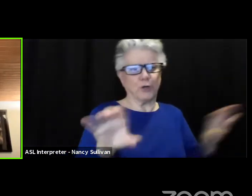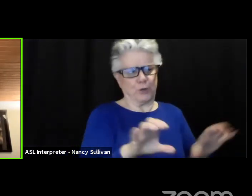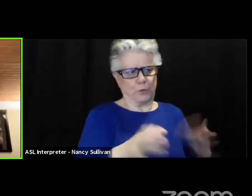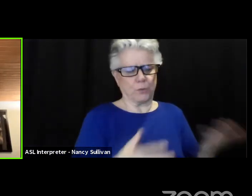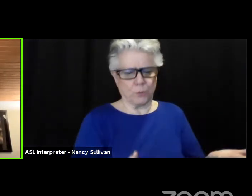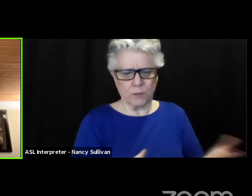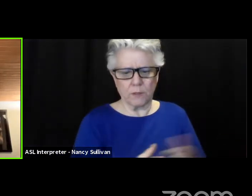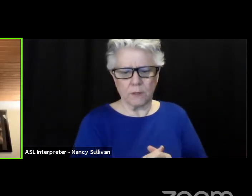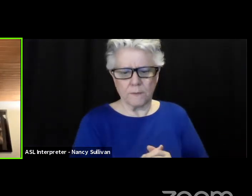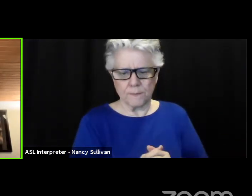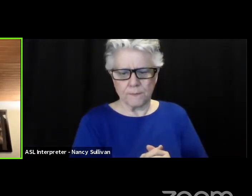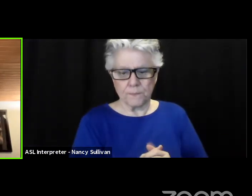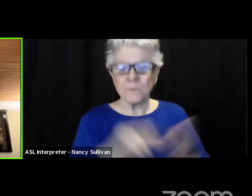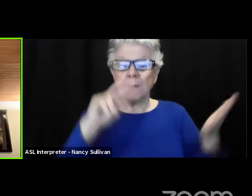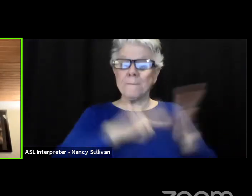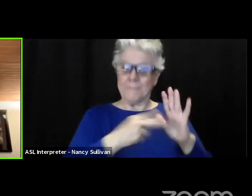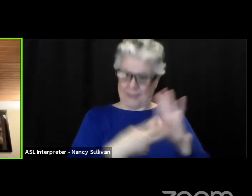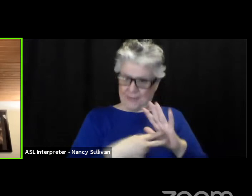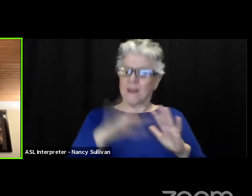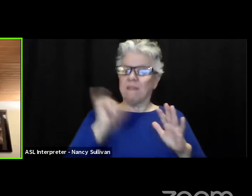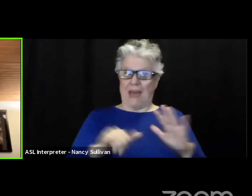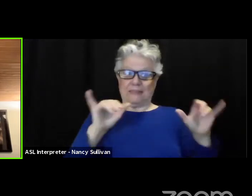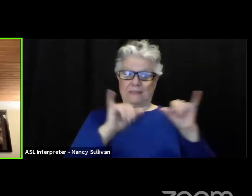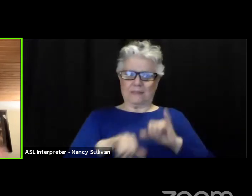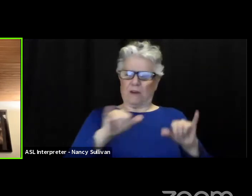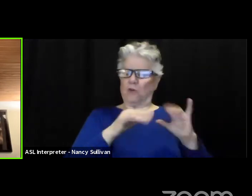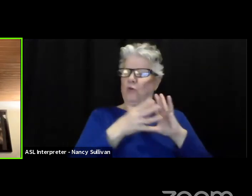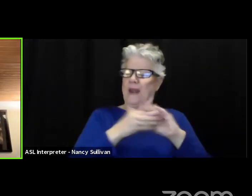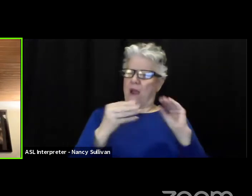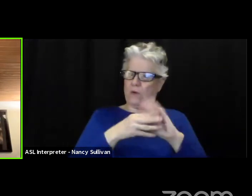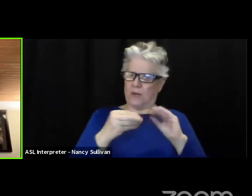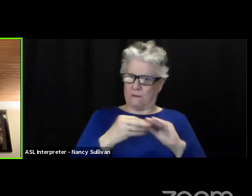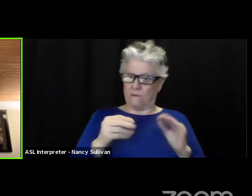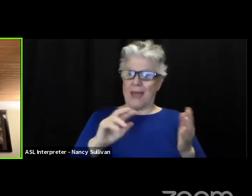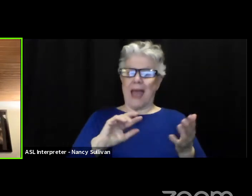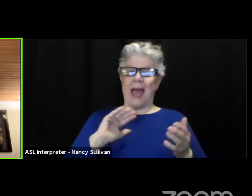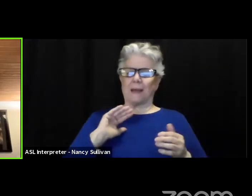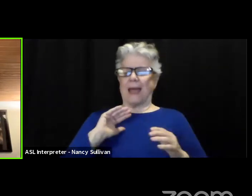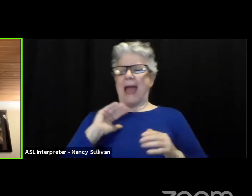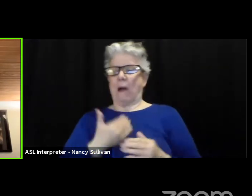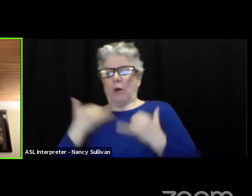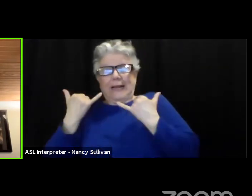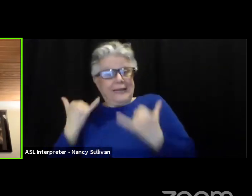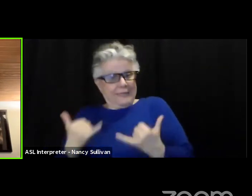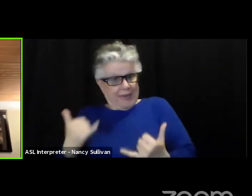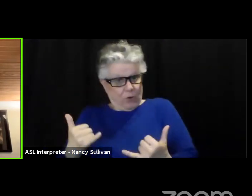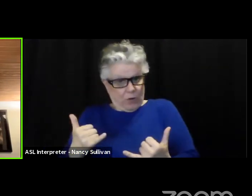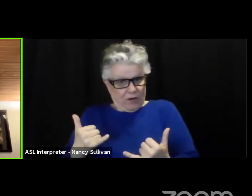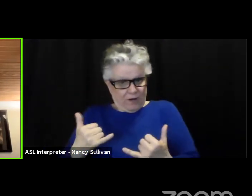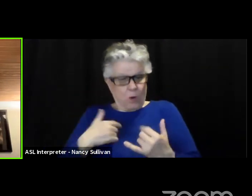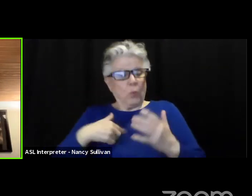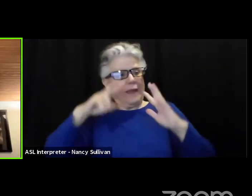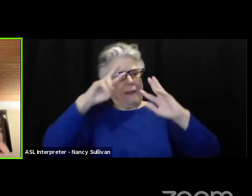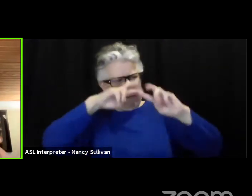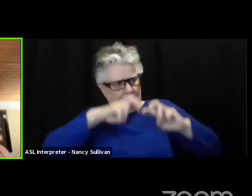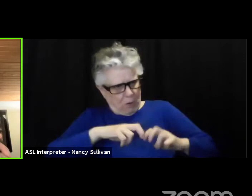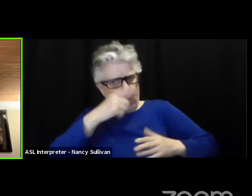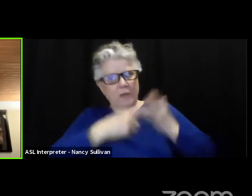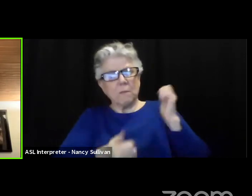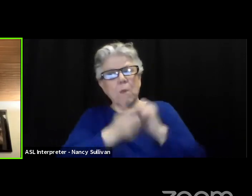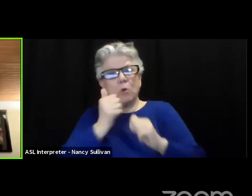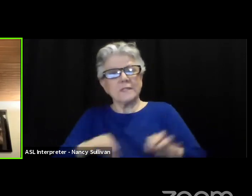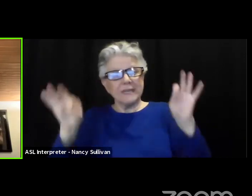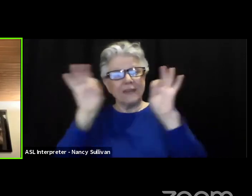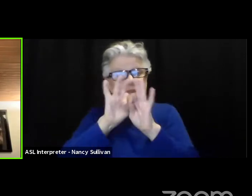So given that standard narrative, our contemporary historical judgment concerning what is most